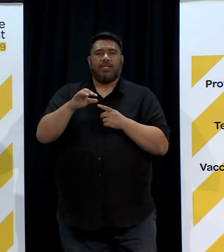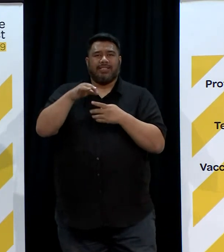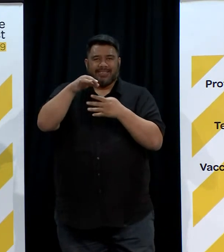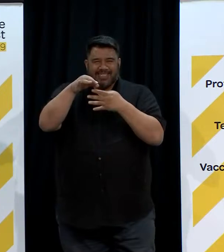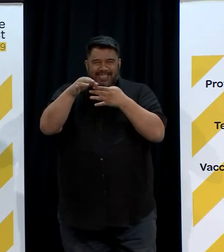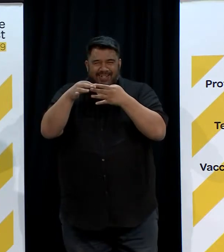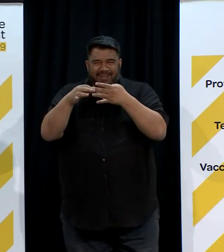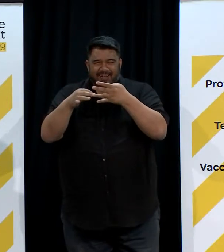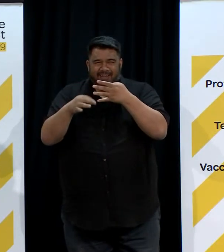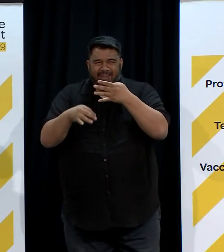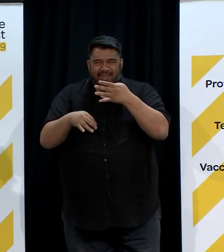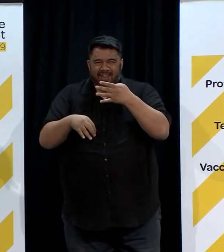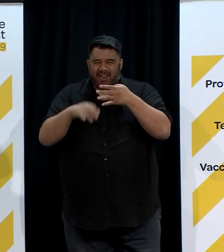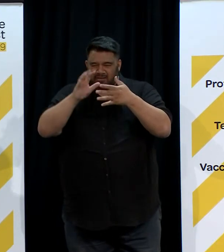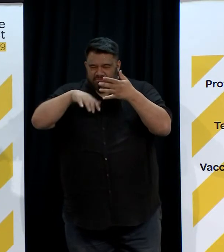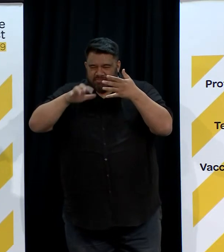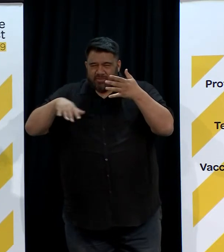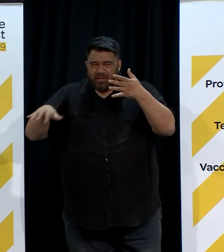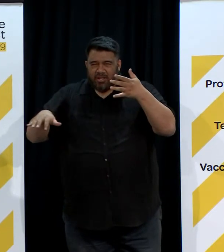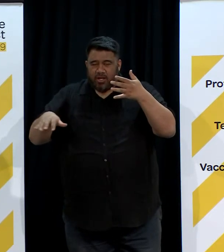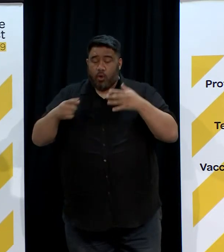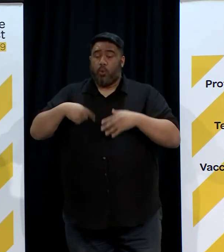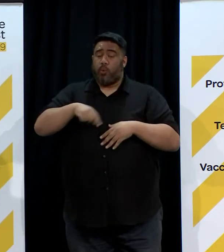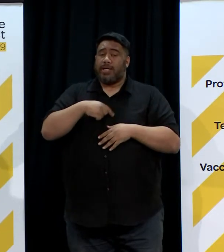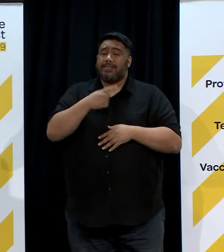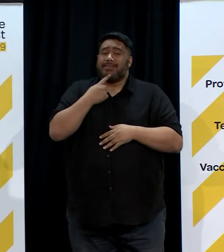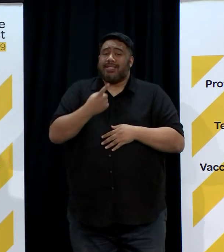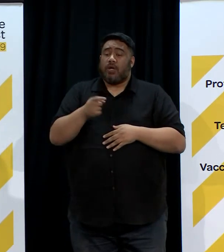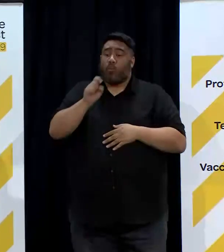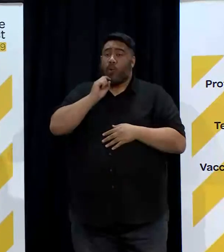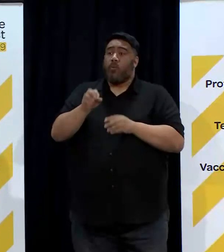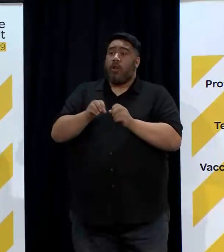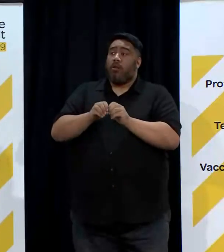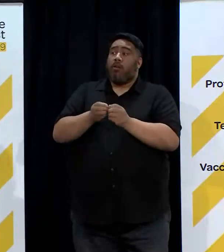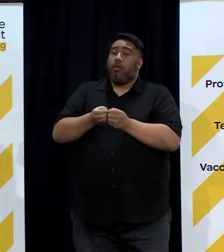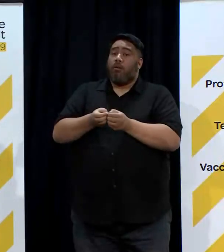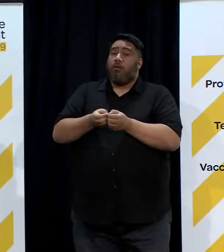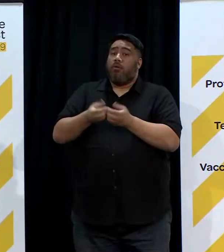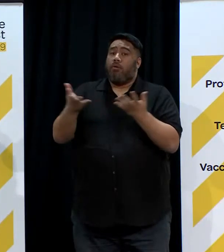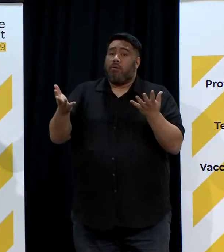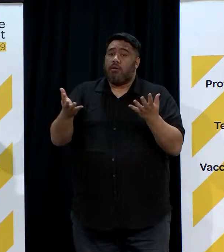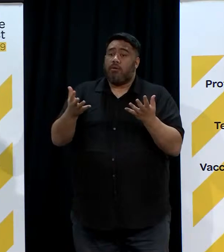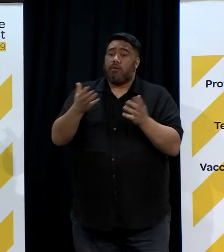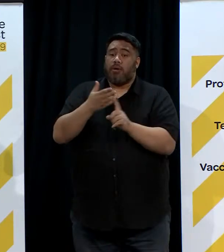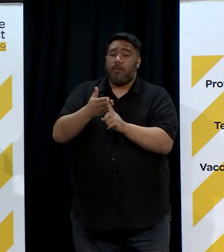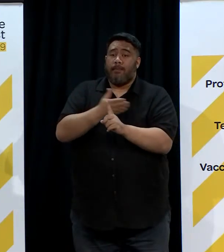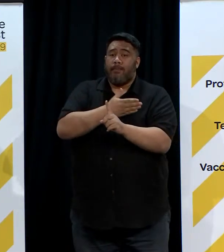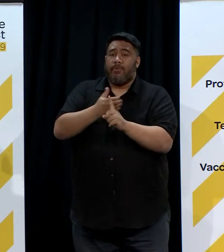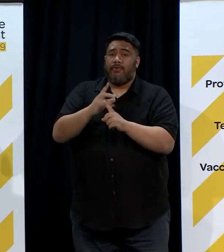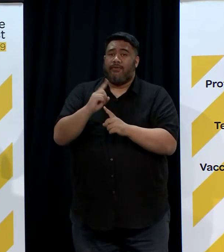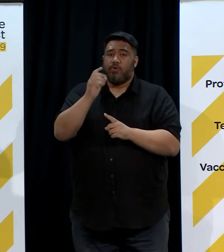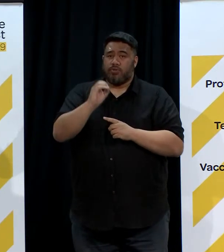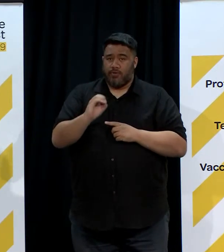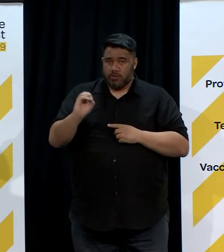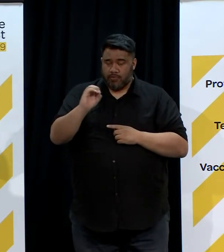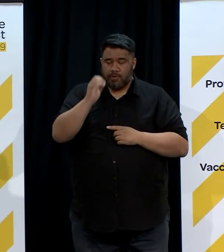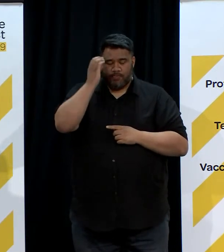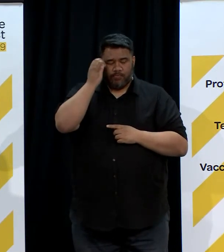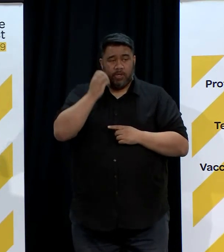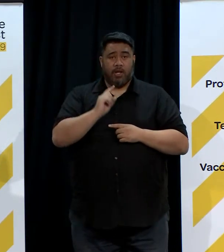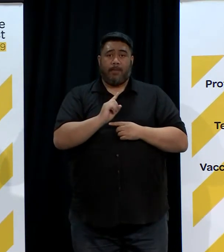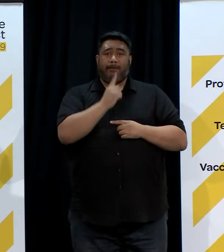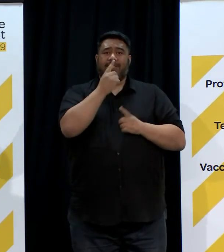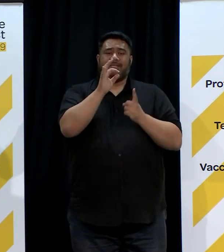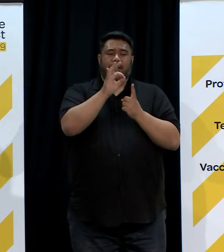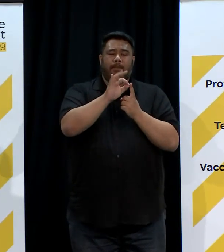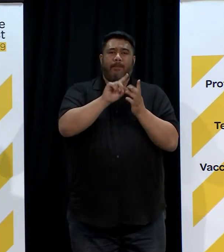that go with that. We always said we would have it out by the time that they came in on the 1st of October. Minister Parker and I have been working through